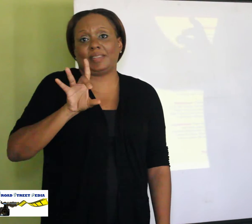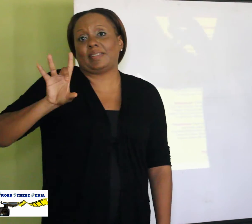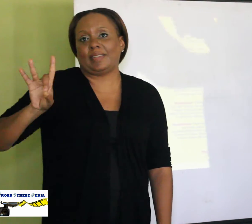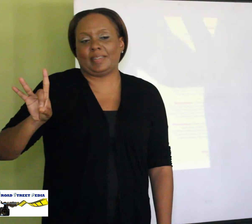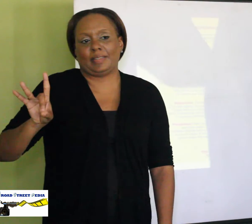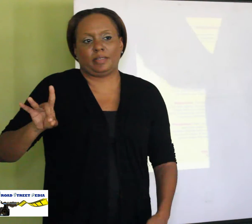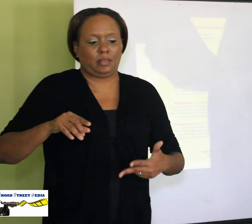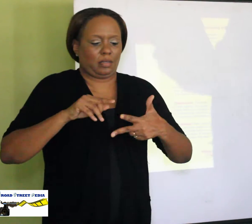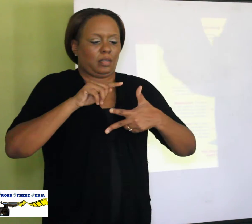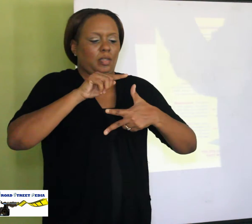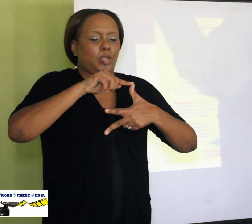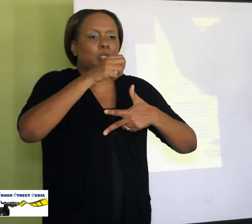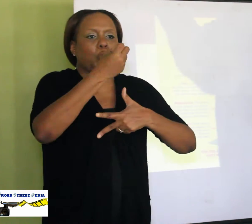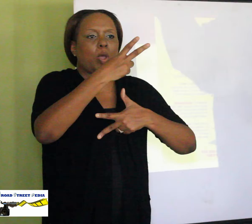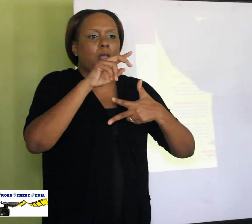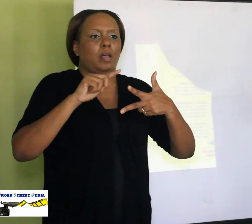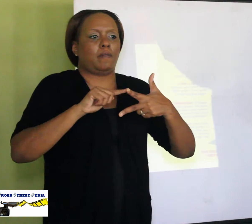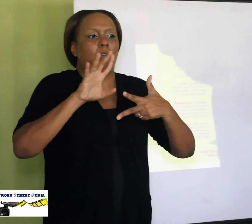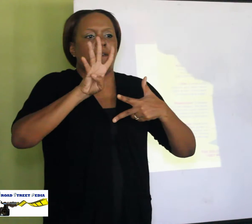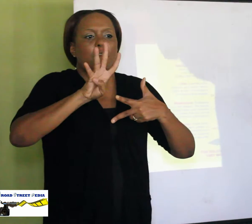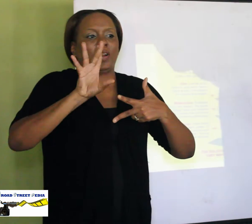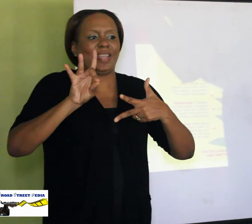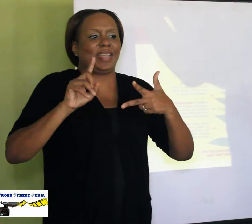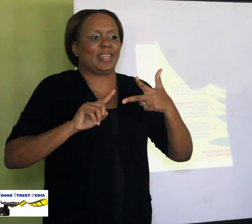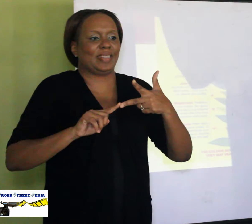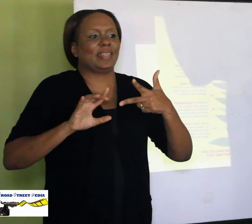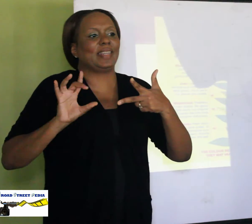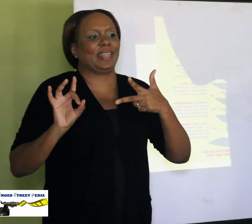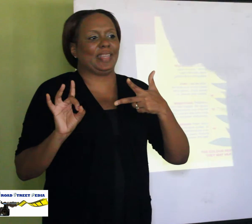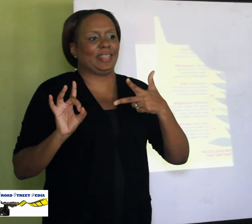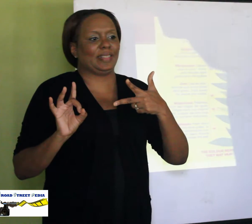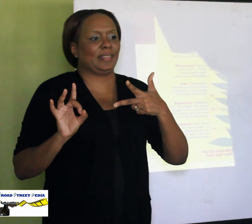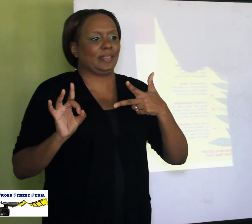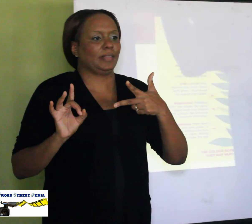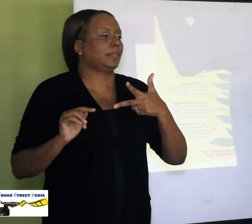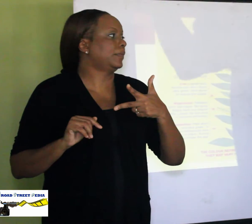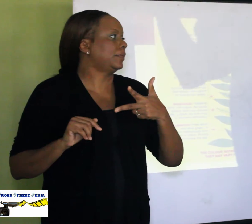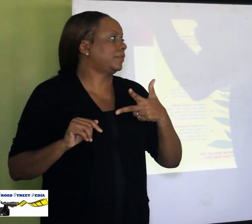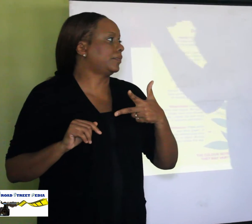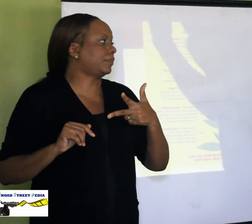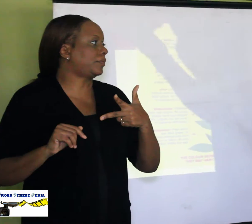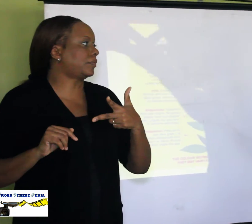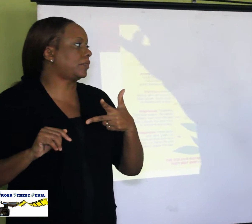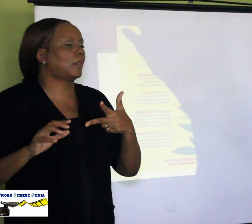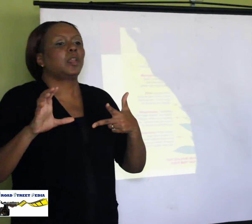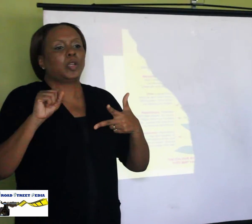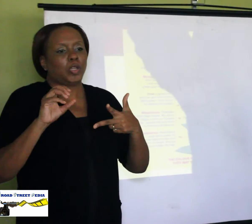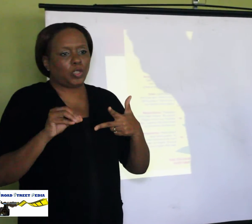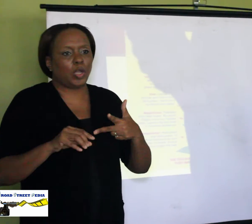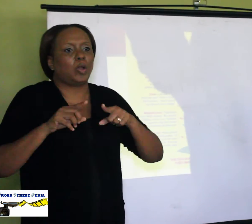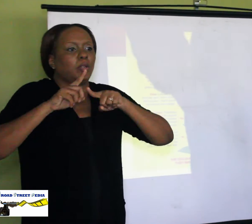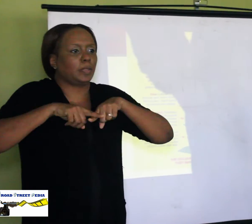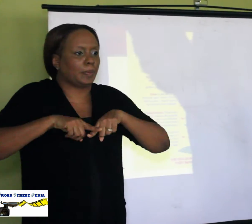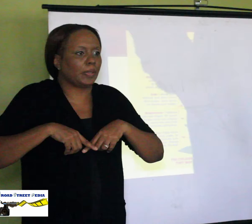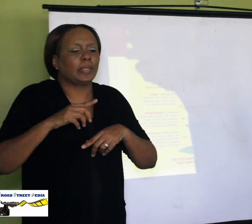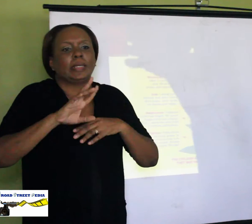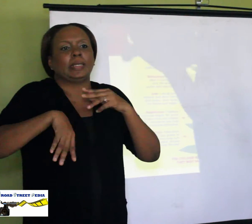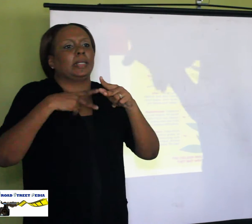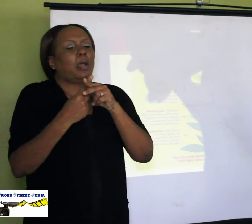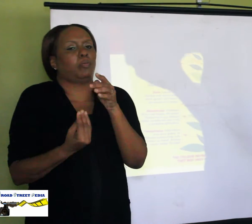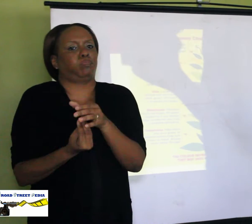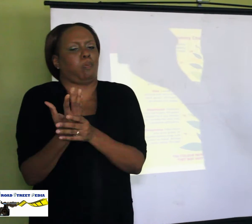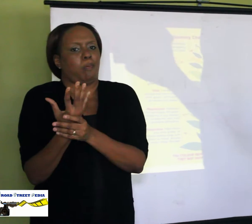1248.8. So again, you need that amount for the rooting. So in terms of 48, it gives you that higher value.